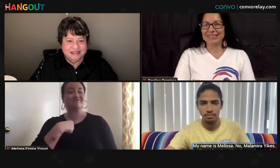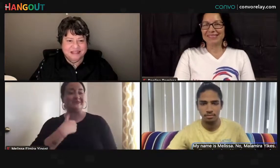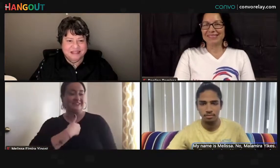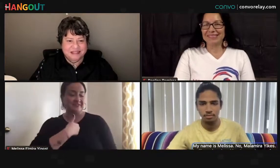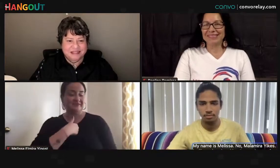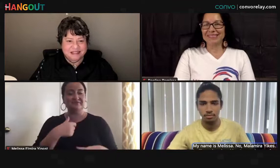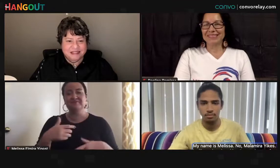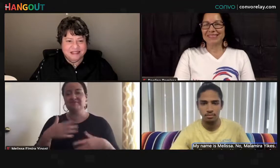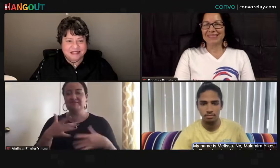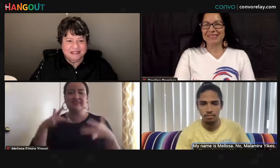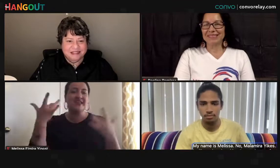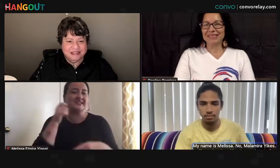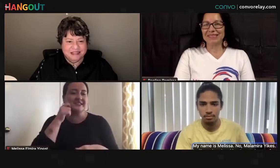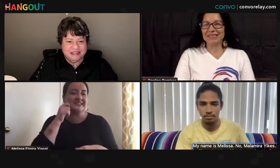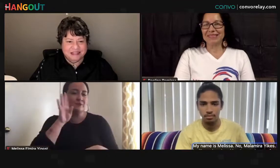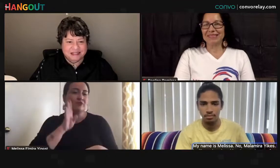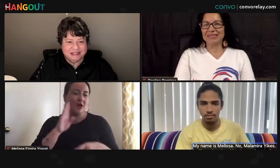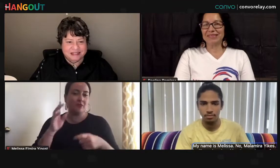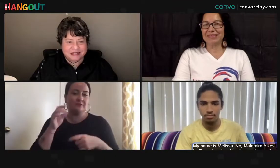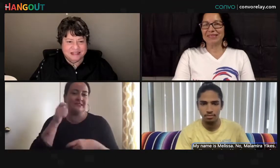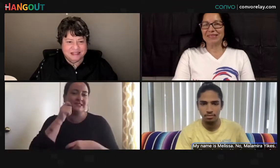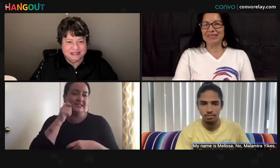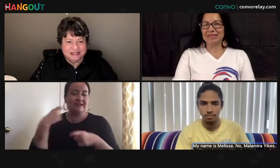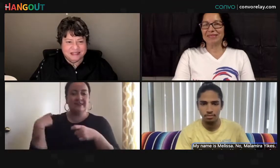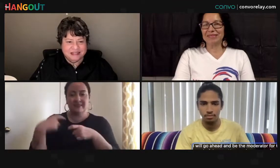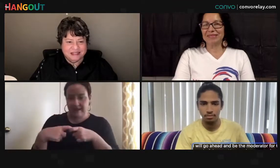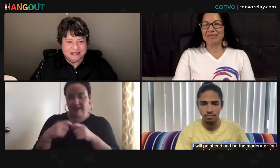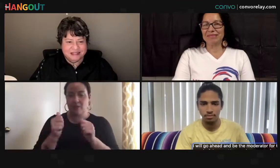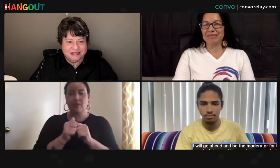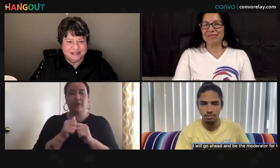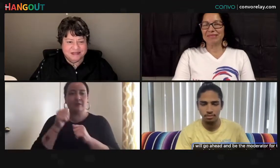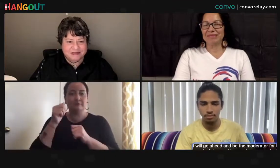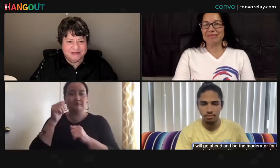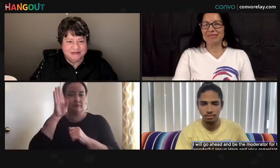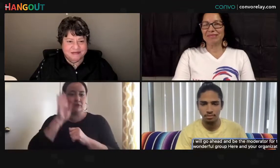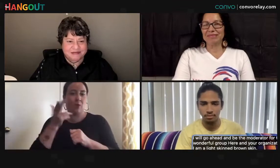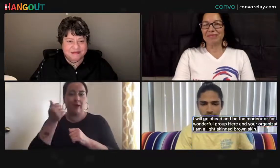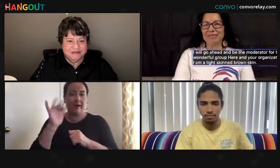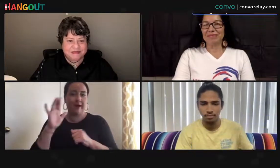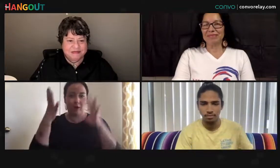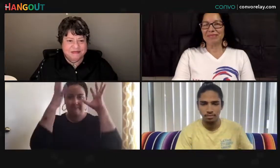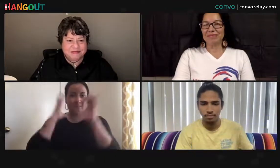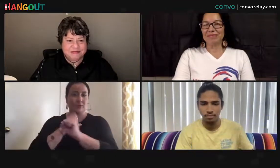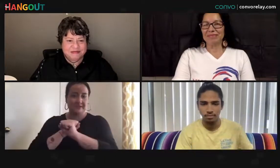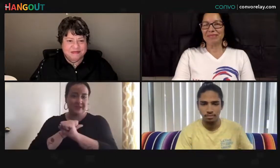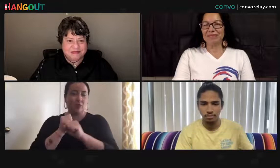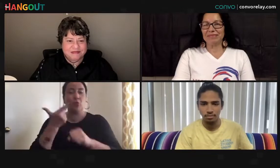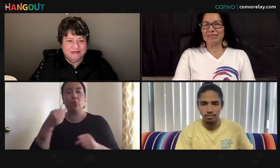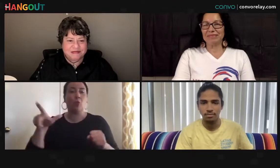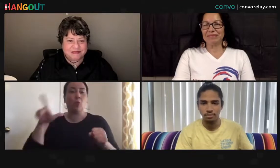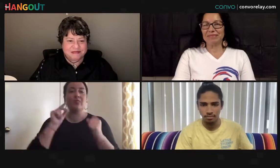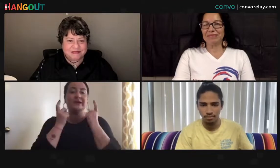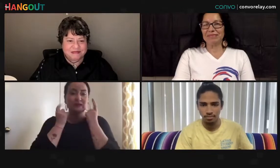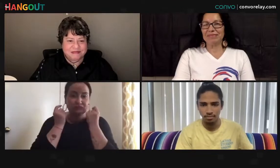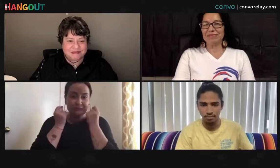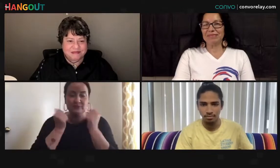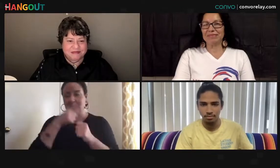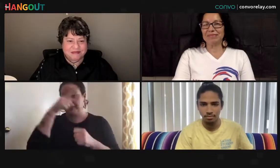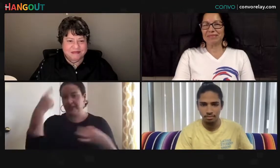your organization. I am a light skin, brown skin Latina with brown hair. It's in a ponytail with